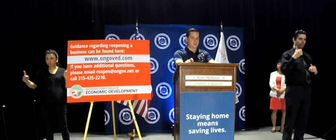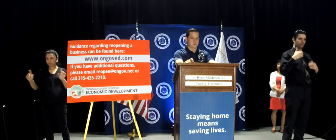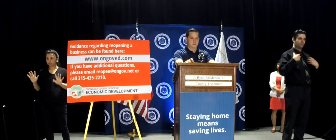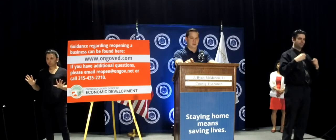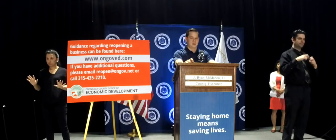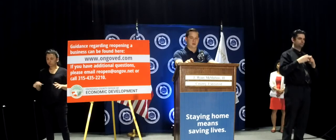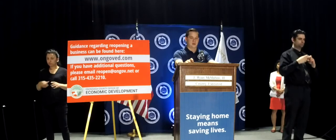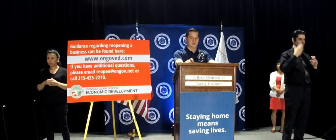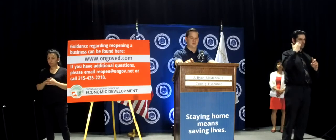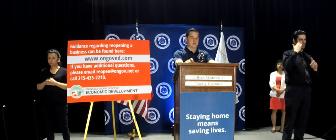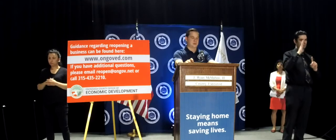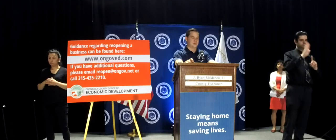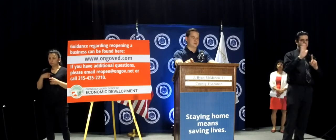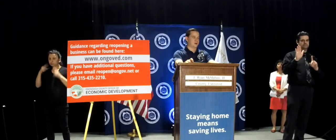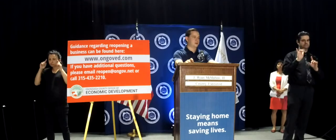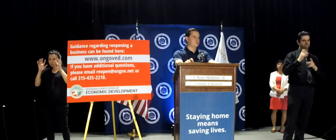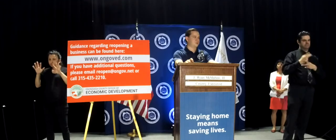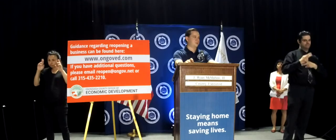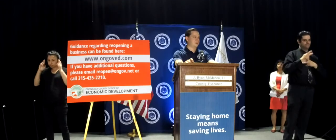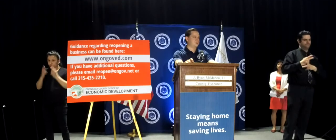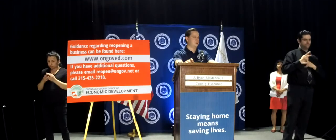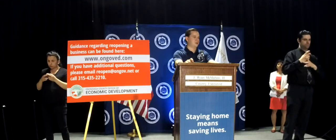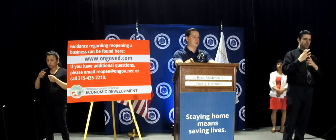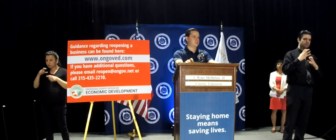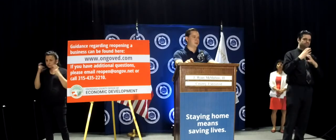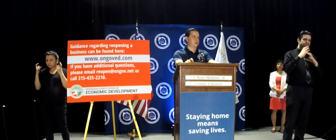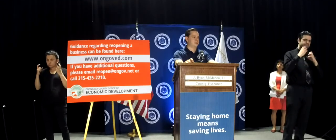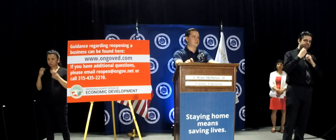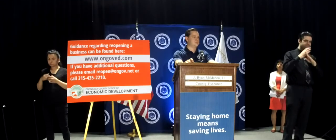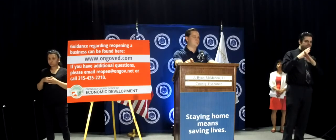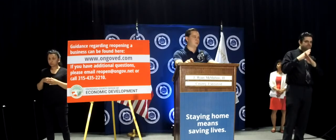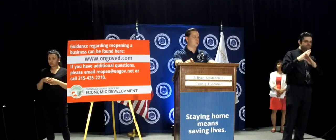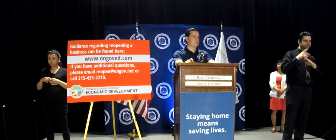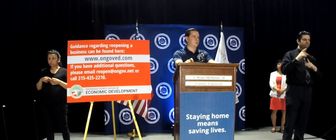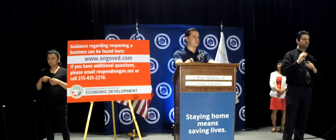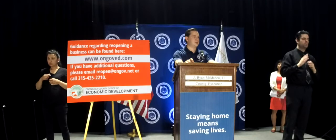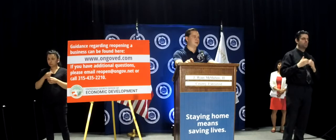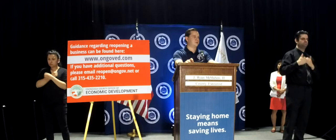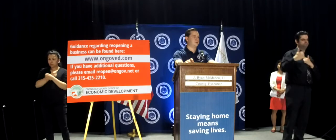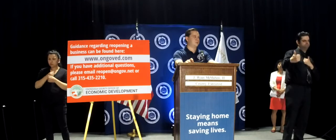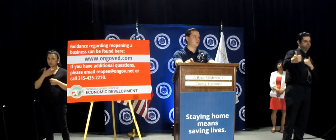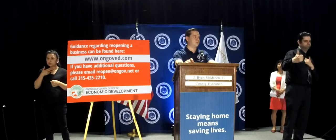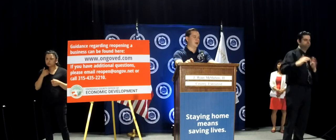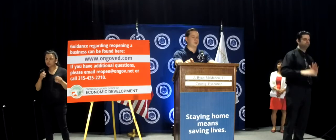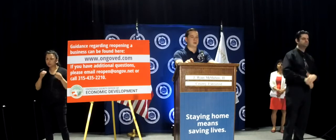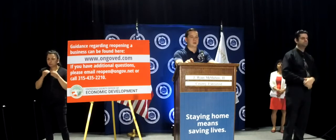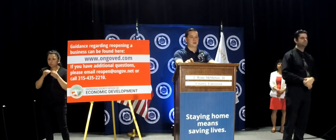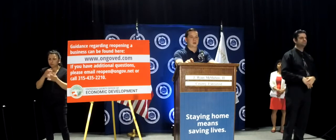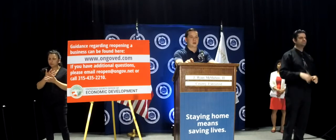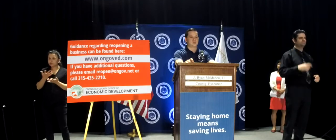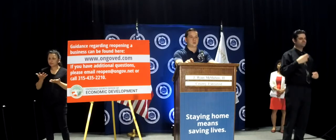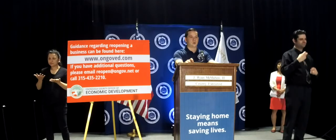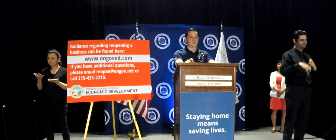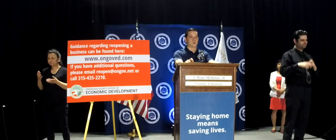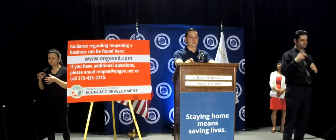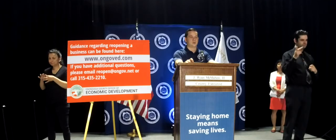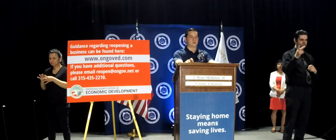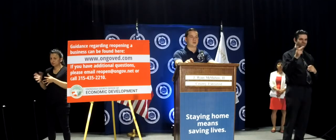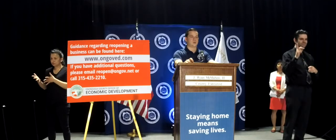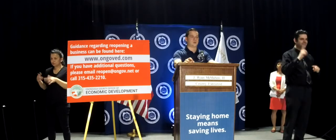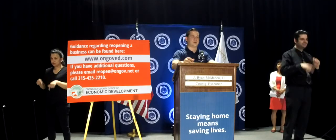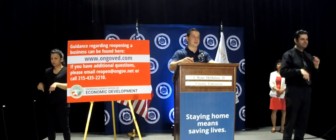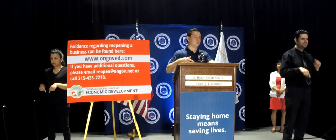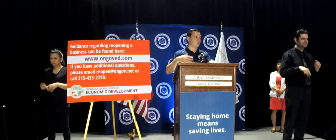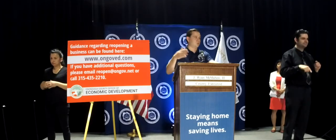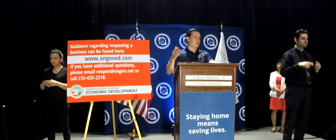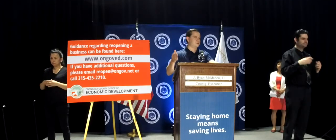and as hard it is for them not to hug and kiss my kids, it's probably not the best idea for them to do that. So